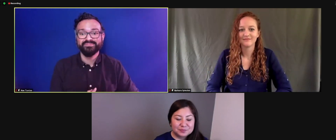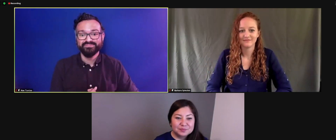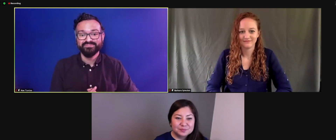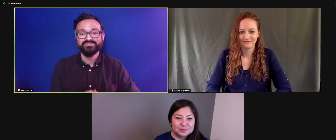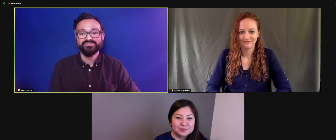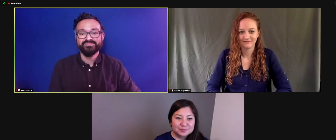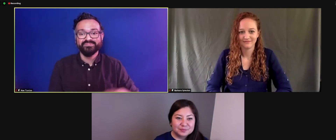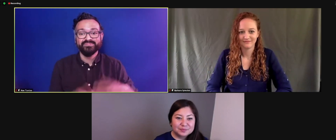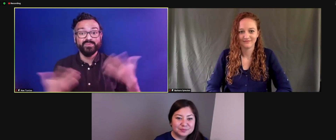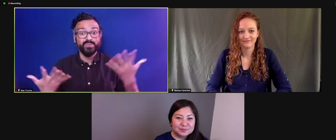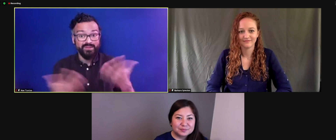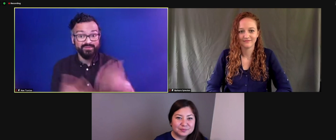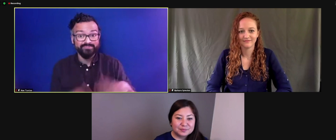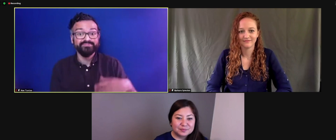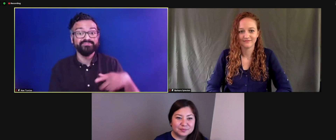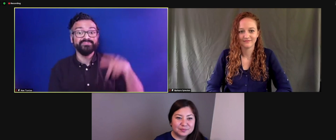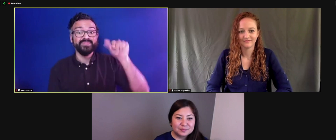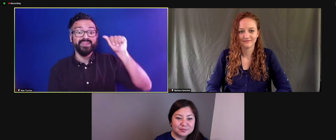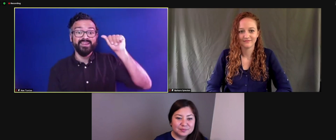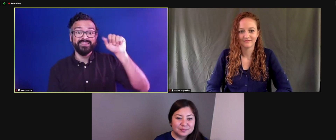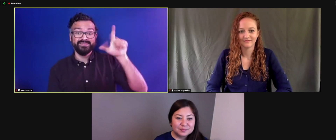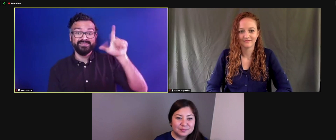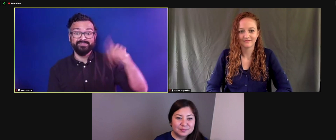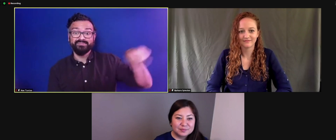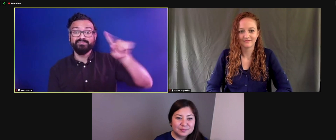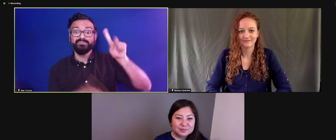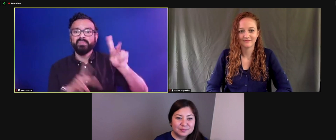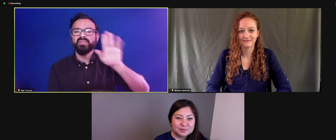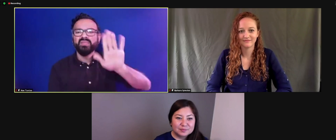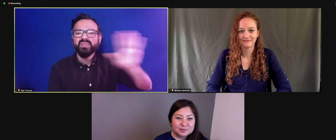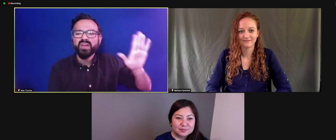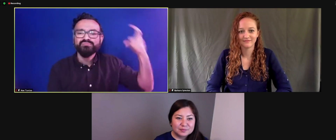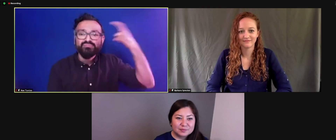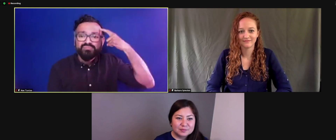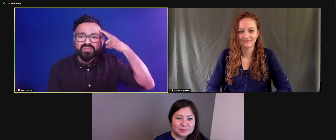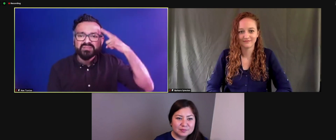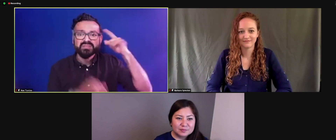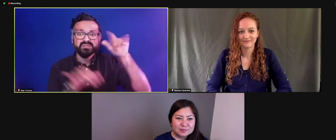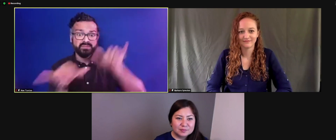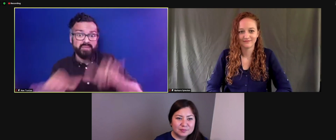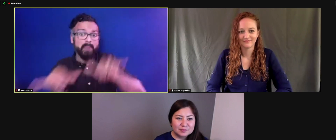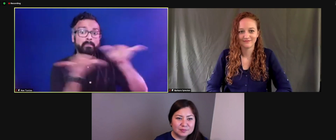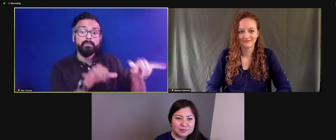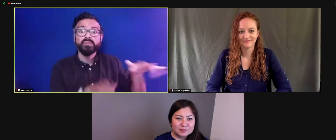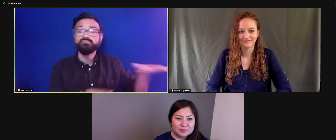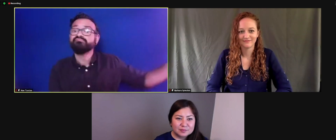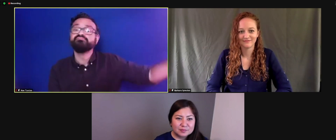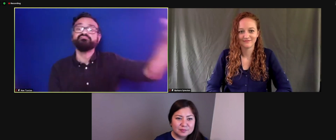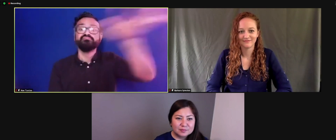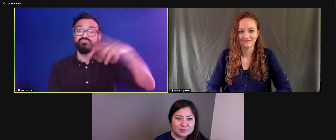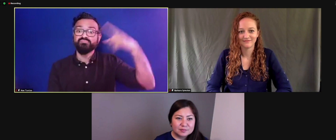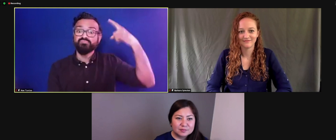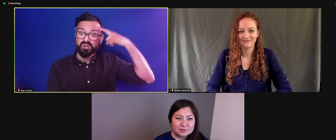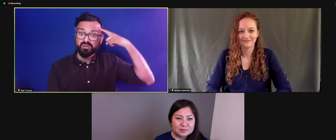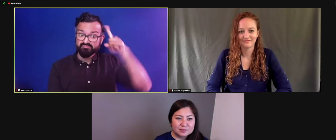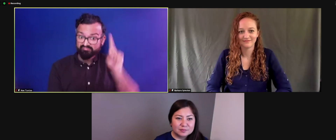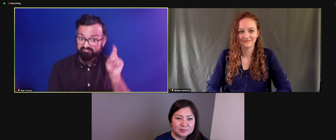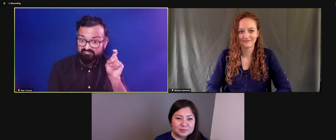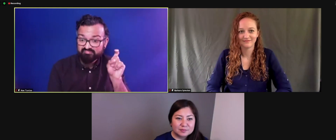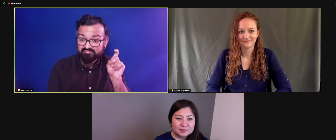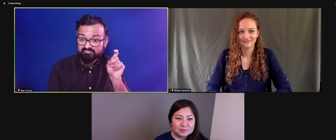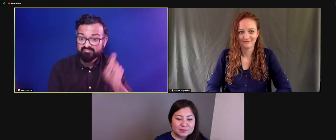about visual vernacular, about signing stories and whatnot. So sign up and save the date for next